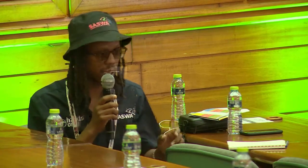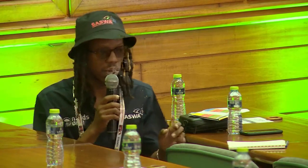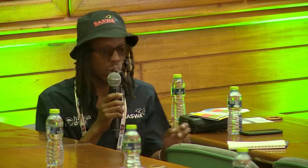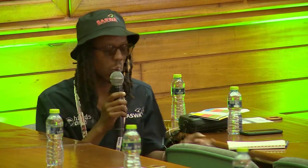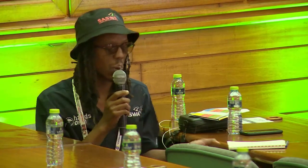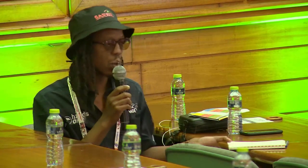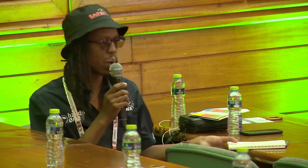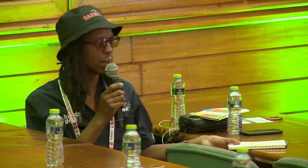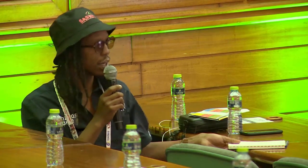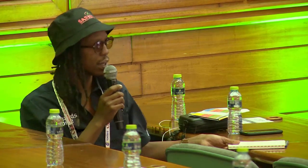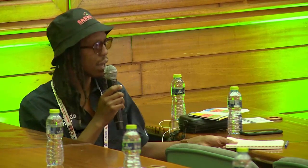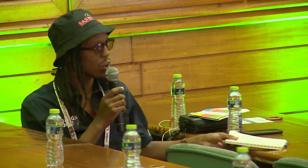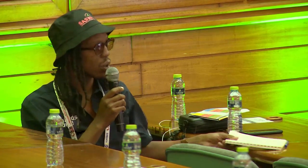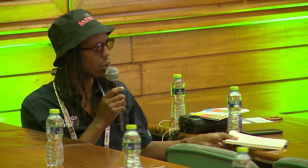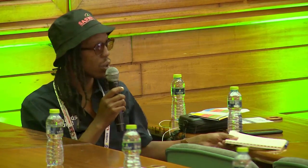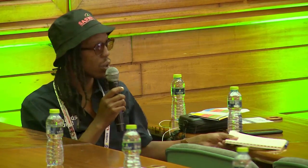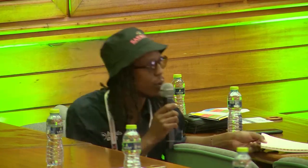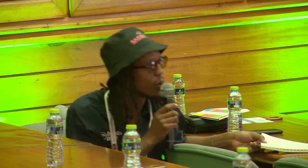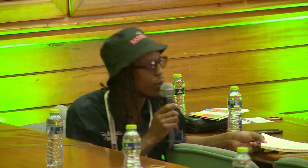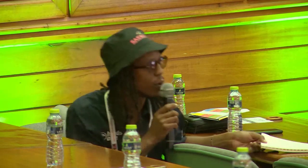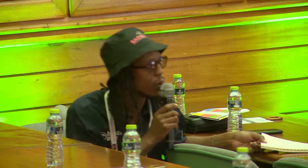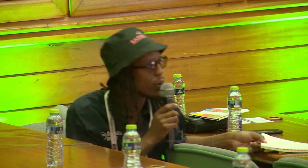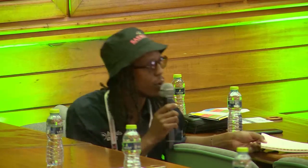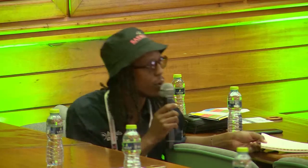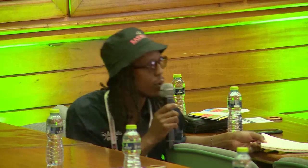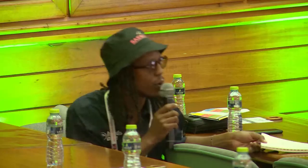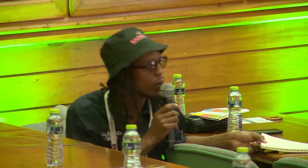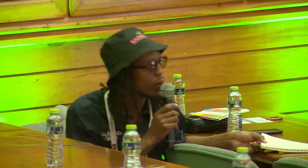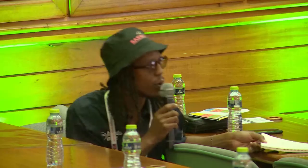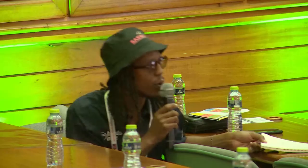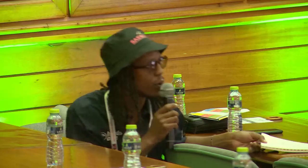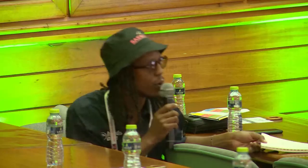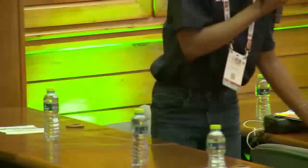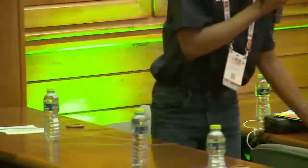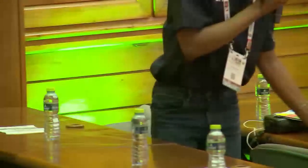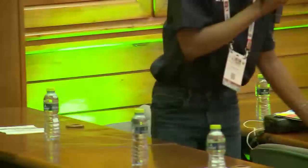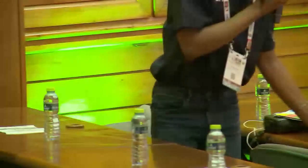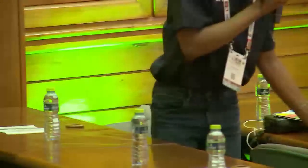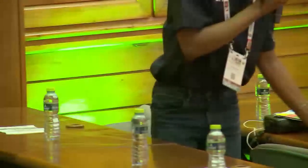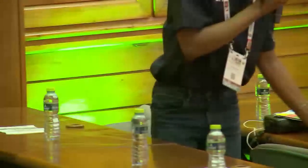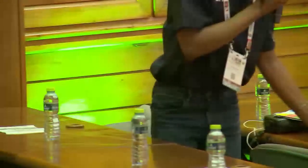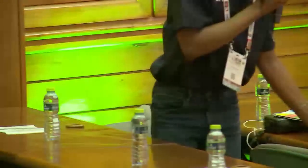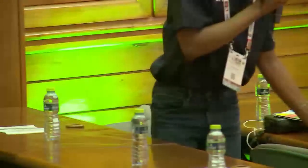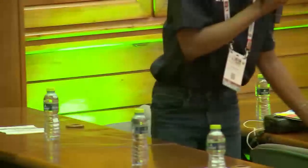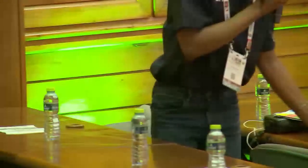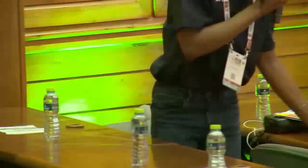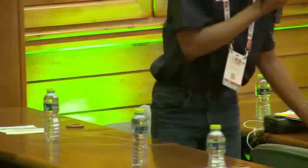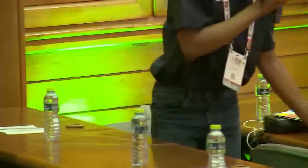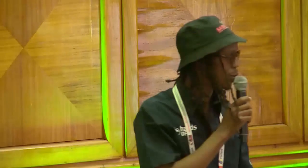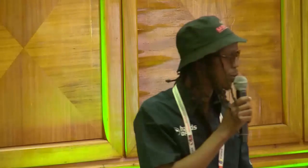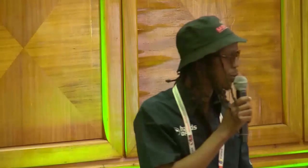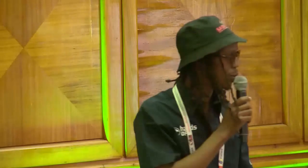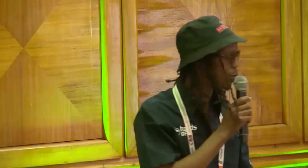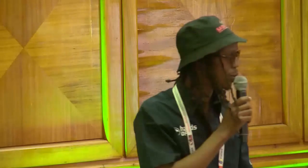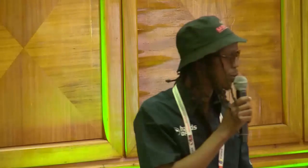thing. Well, one thing that I've heard before and that I think maybe could work, I'm so sorry, I think the mic is close to